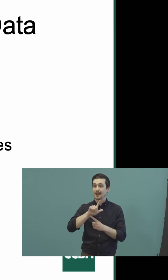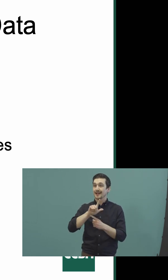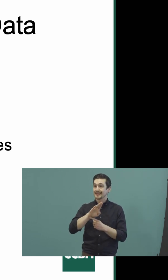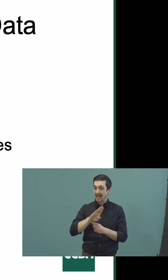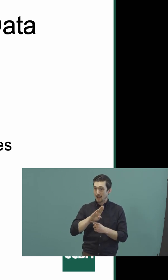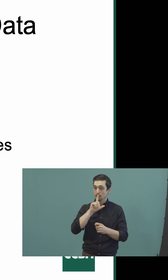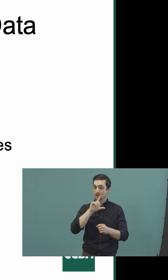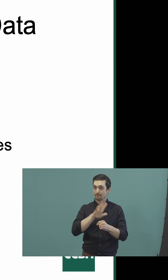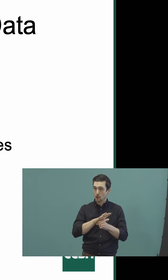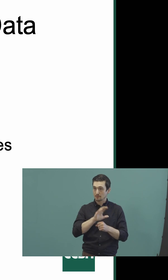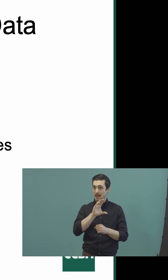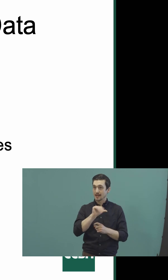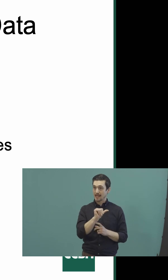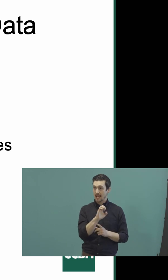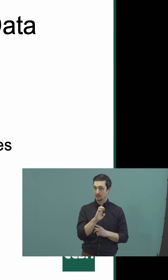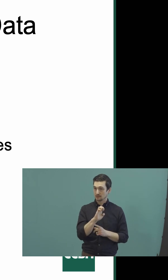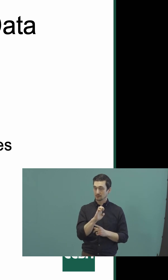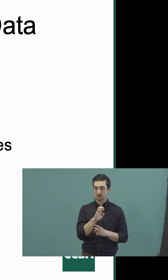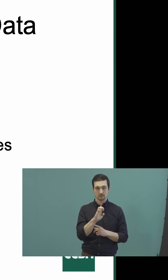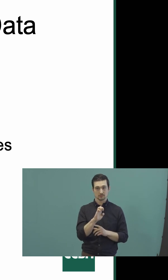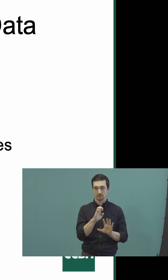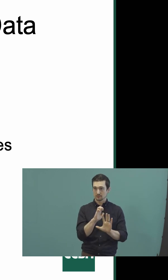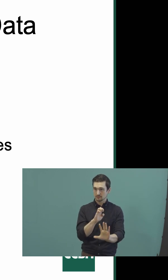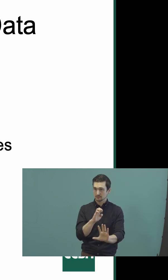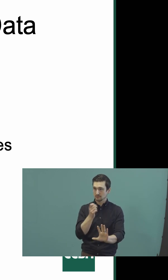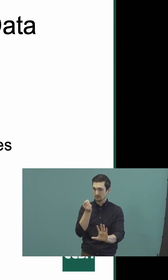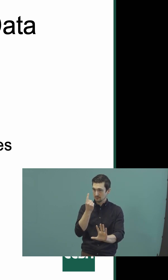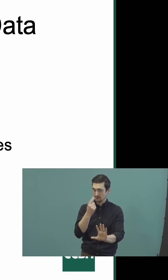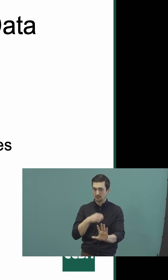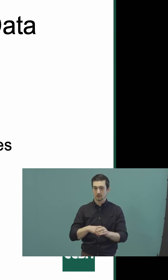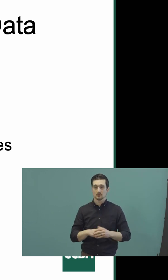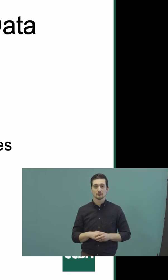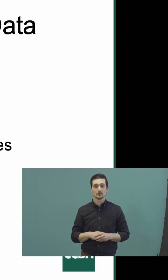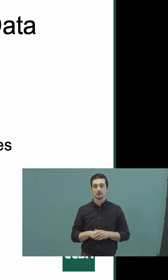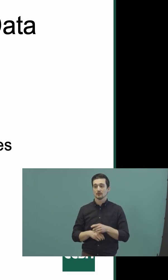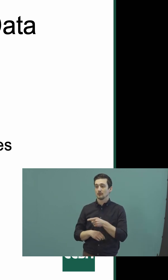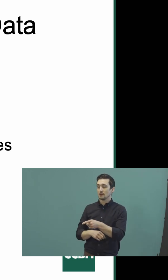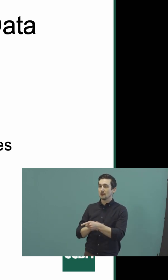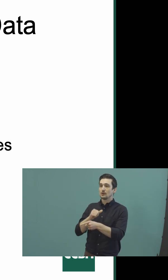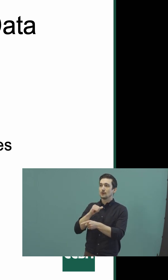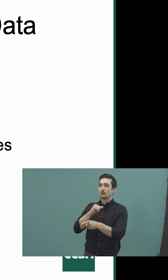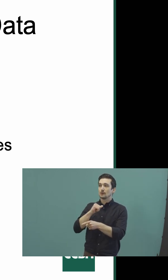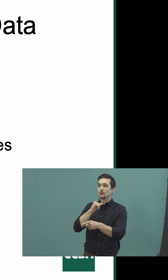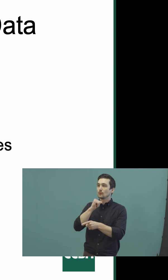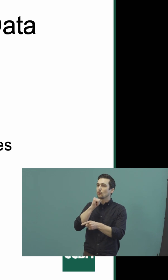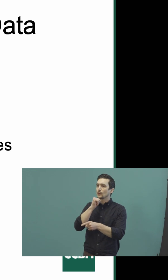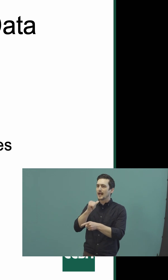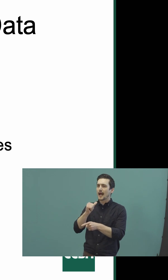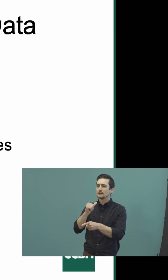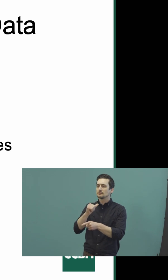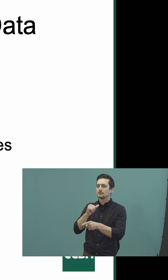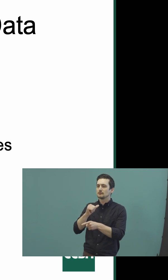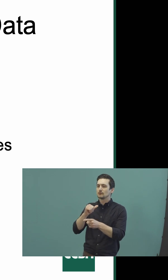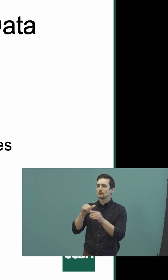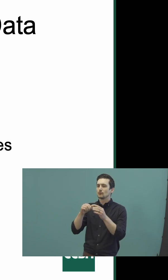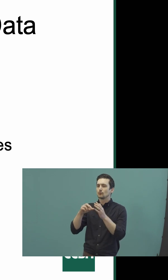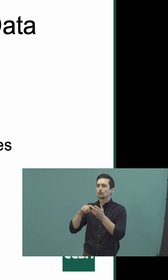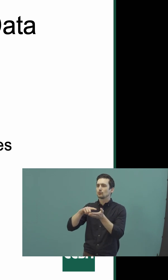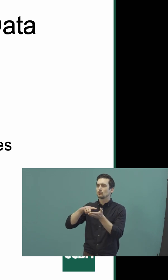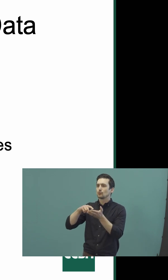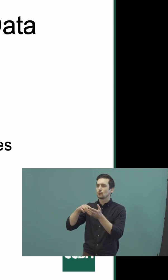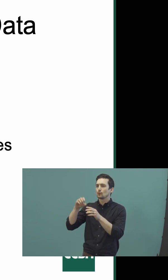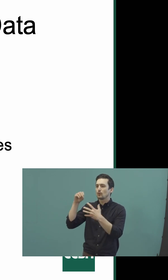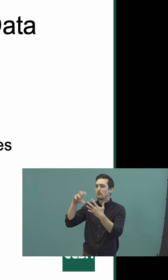lab-confirmed cases. We are not reporting out numbers of people who have died with symptoms suspicious